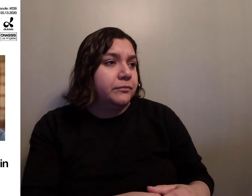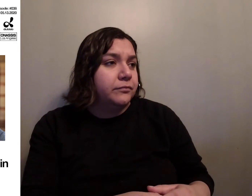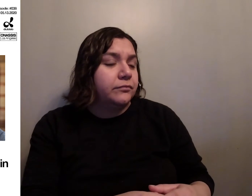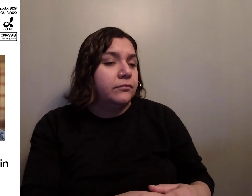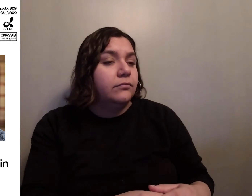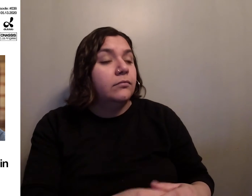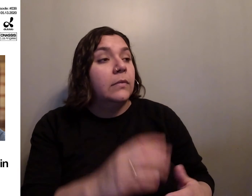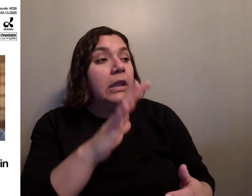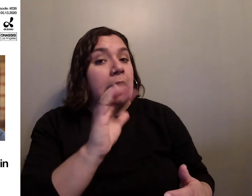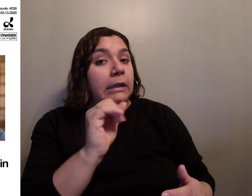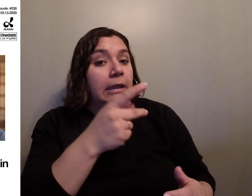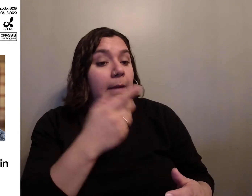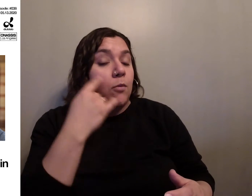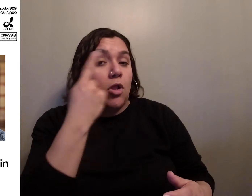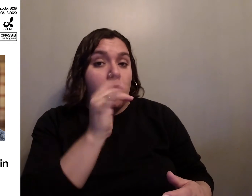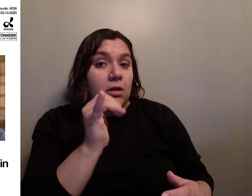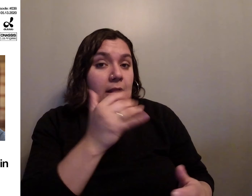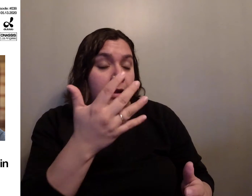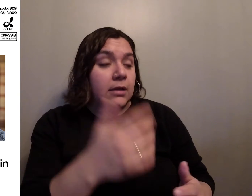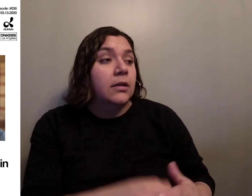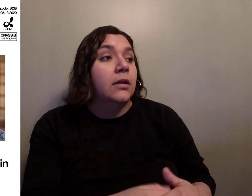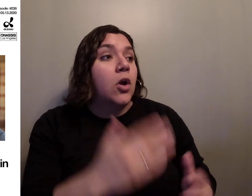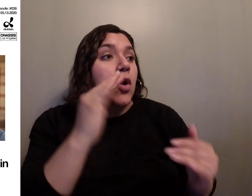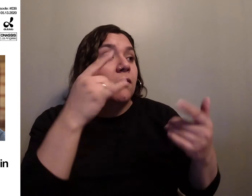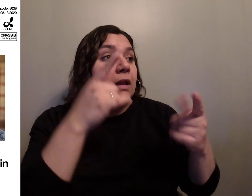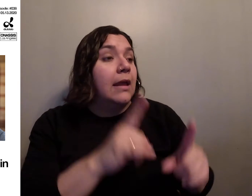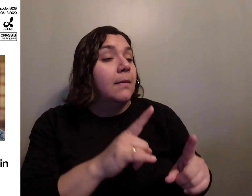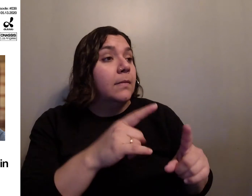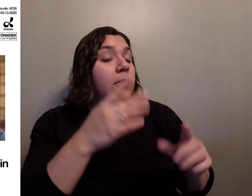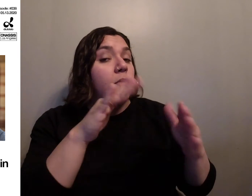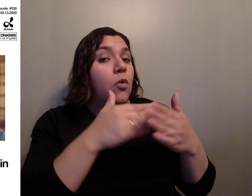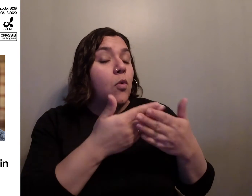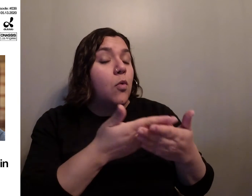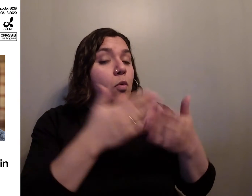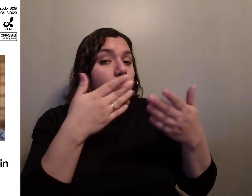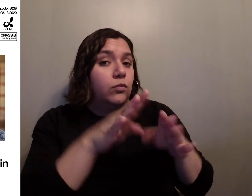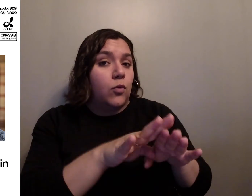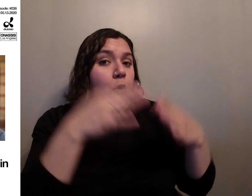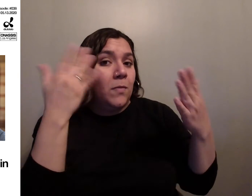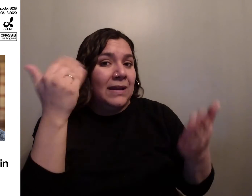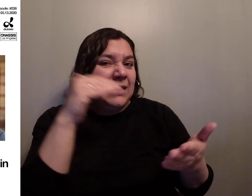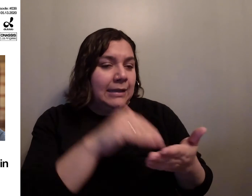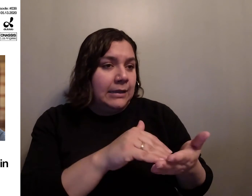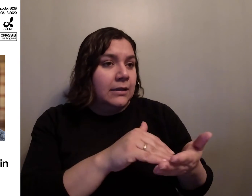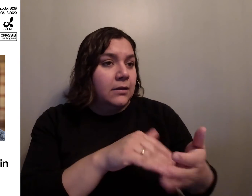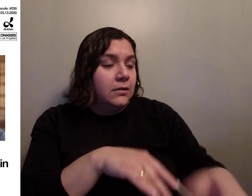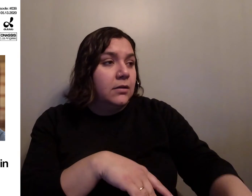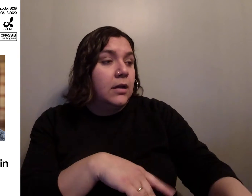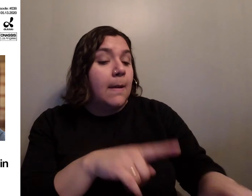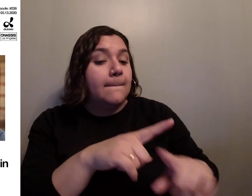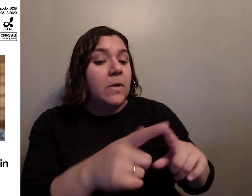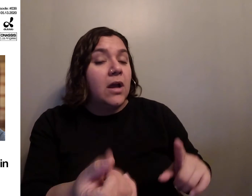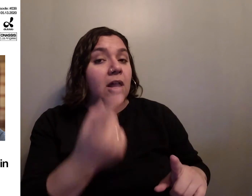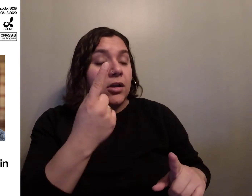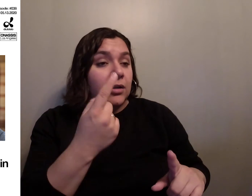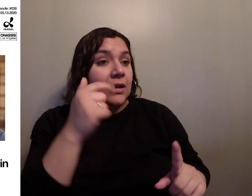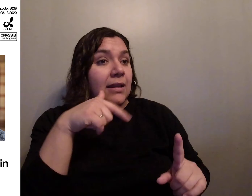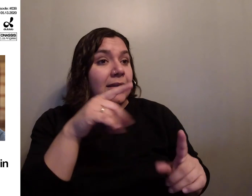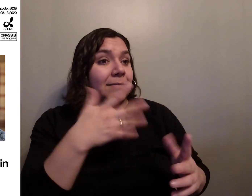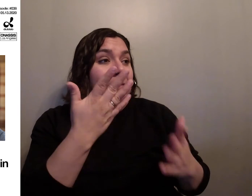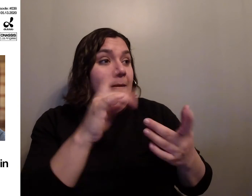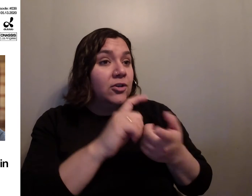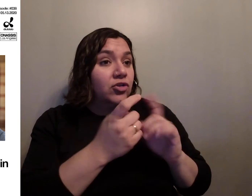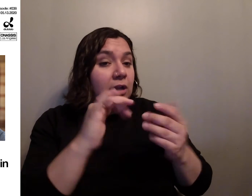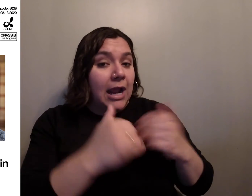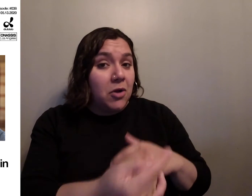on what CAP will look like, hopefully, when it reopens. And I'm wondering